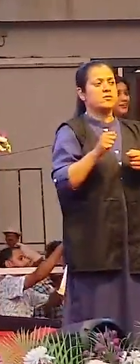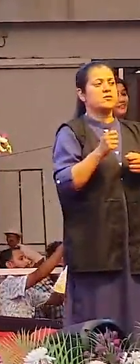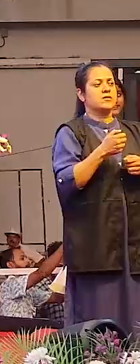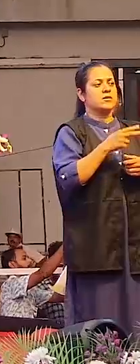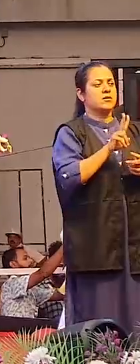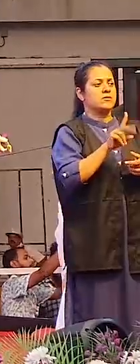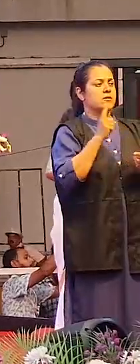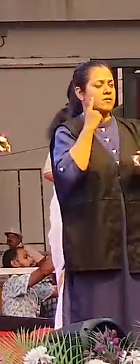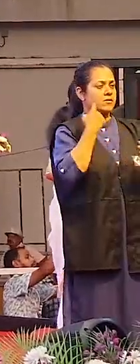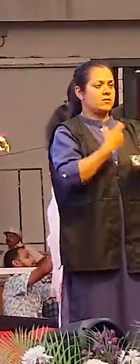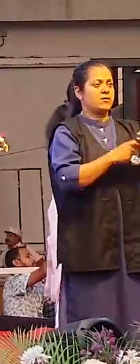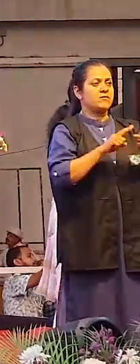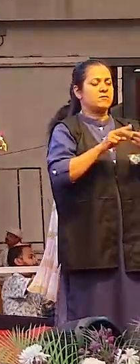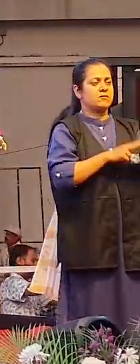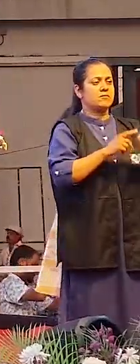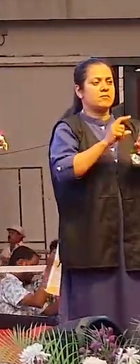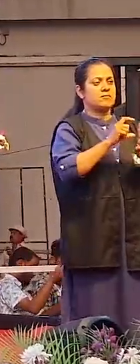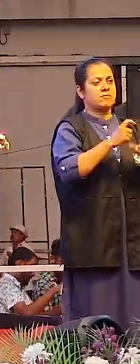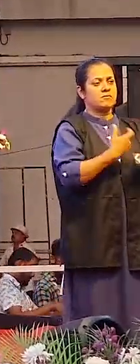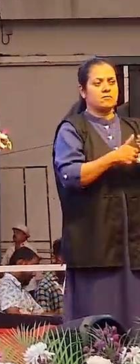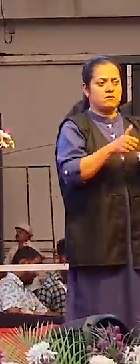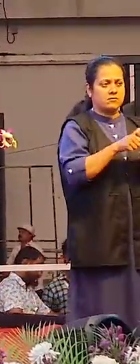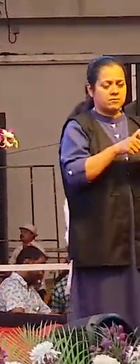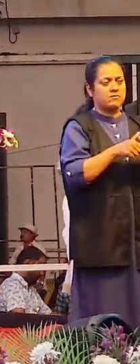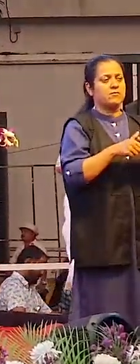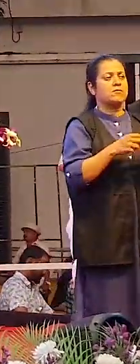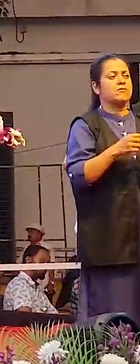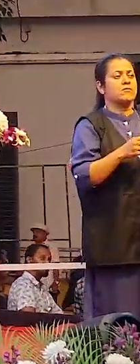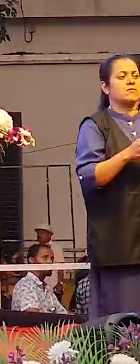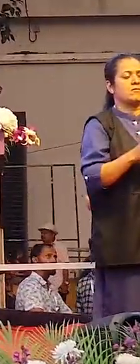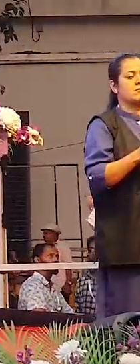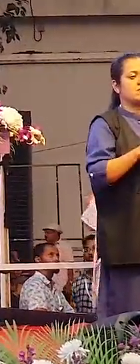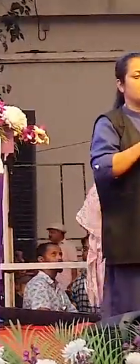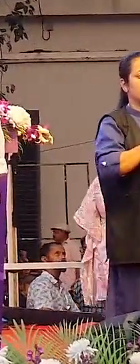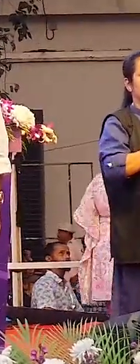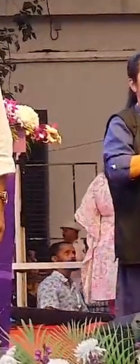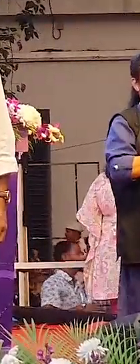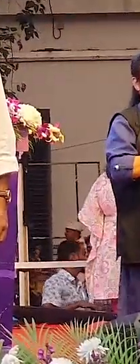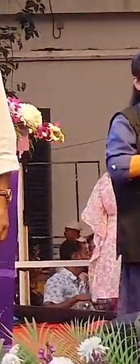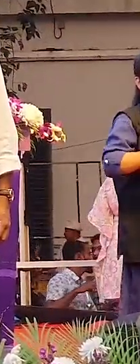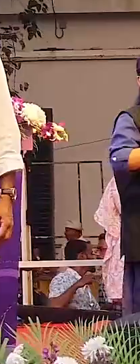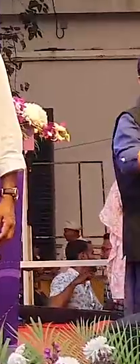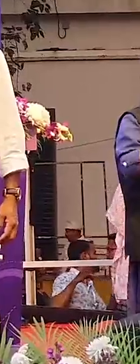Minister of Social Welfare, Government of Goa, Sri Subhash Pal Desai lighting the lamp.